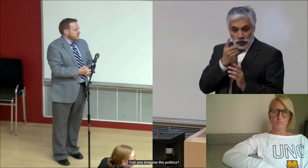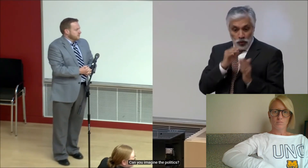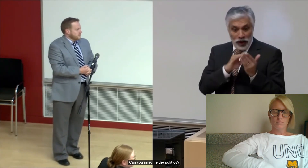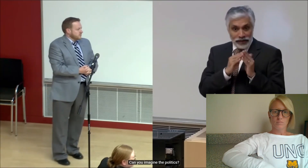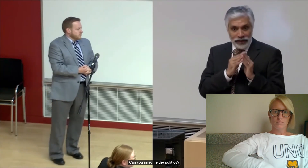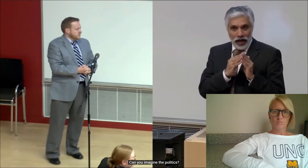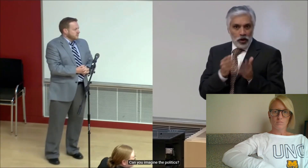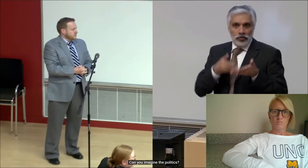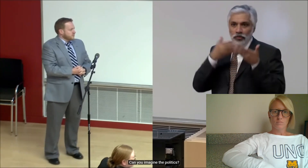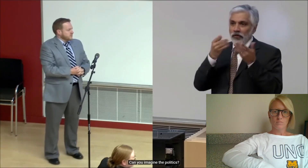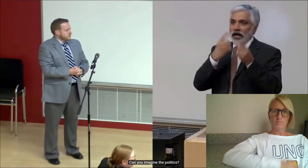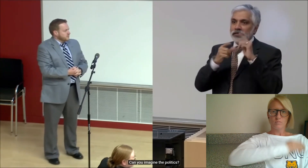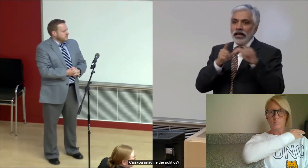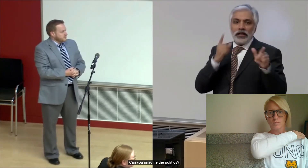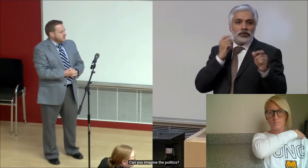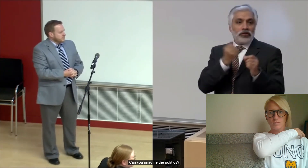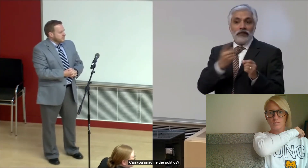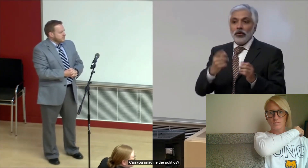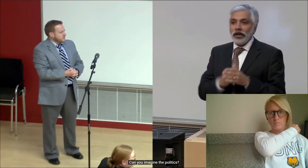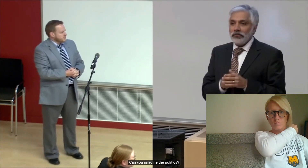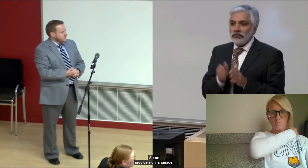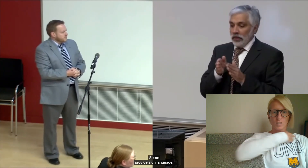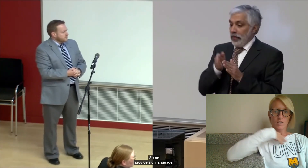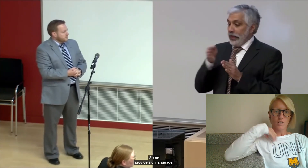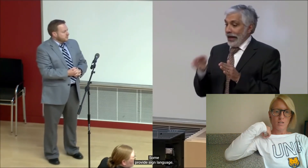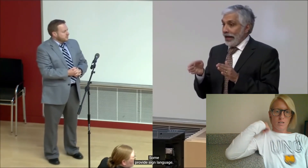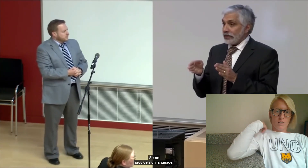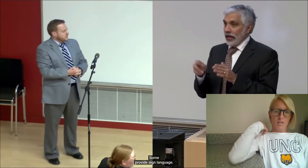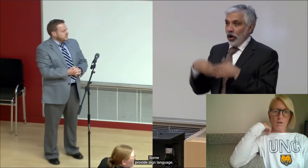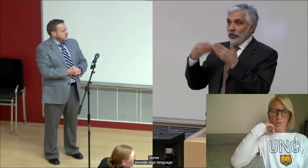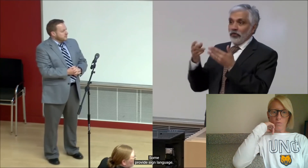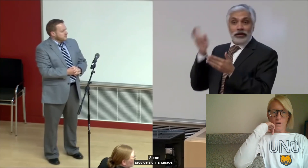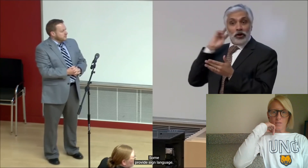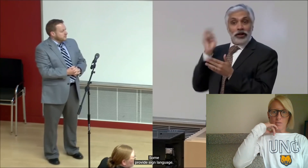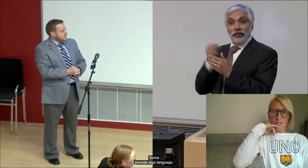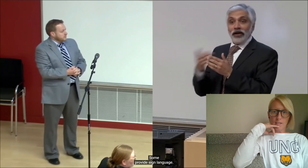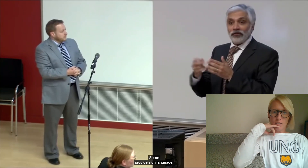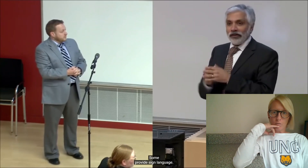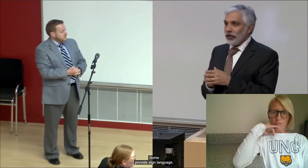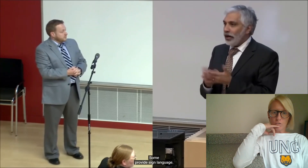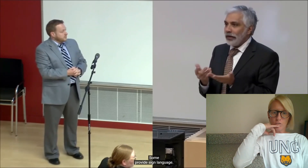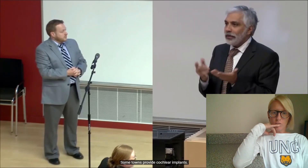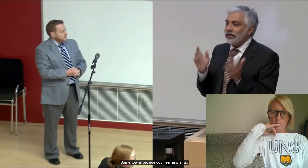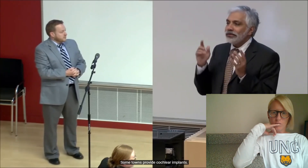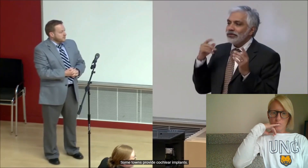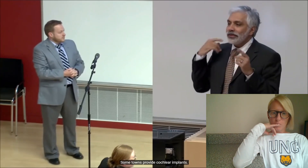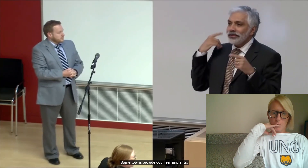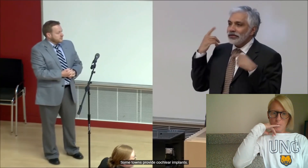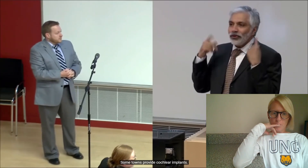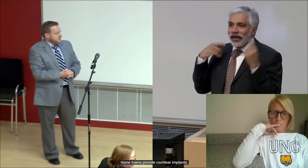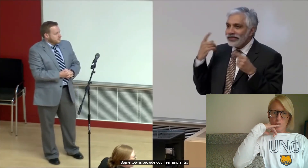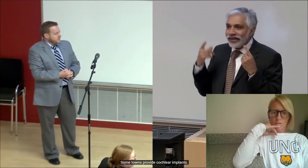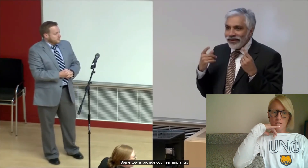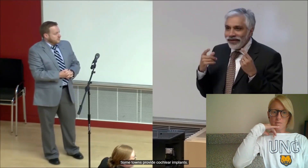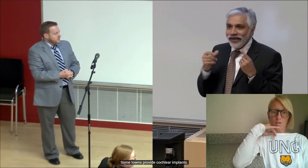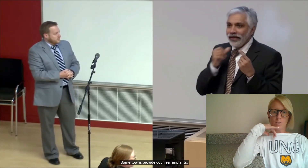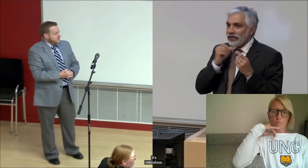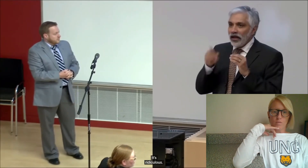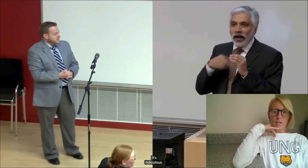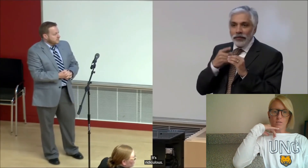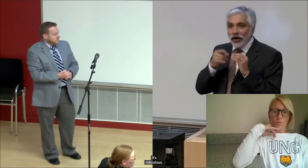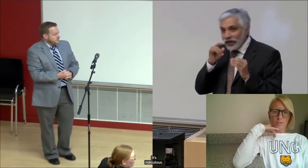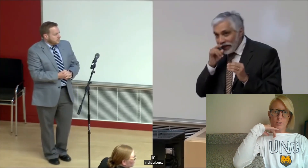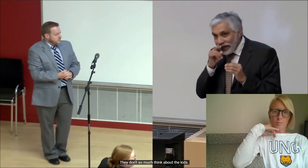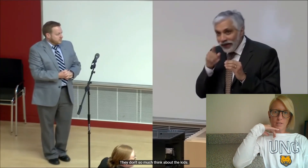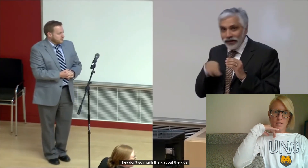education. Can you imagine the politics? Some provide sign language. I want to provide some sign language. Some towns provide cochlear implants. Some It's